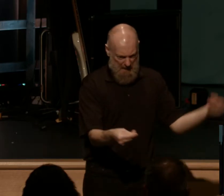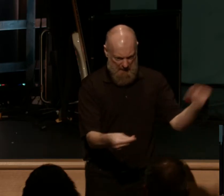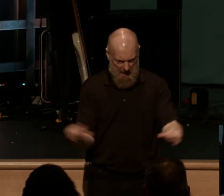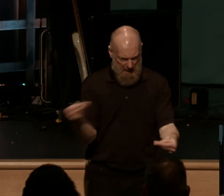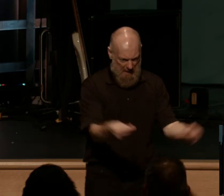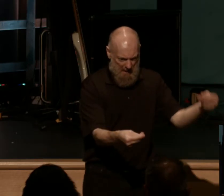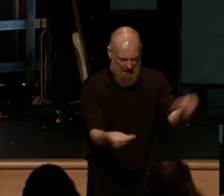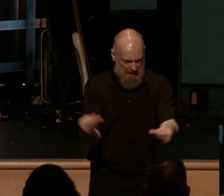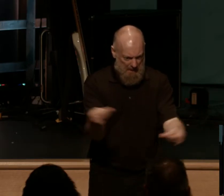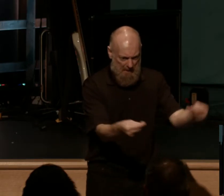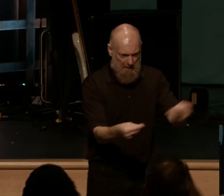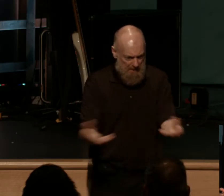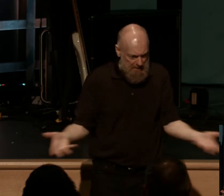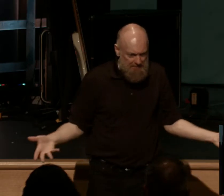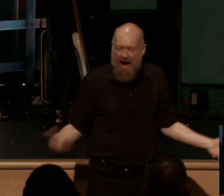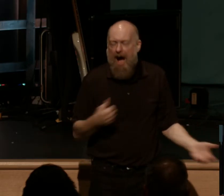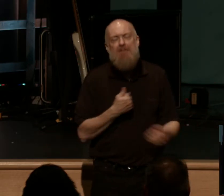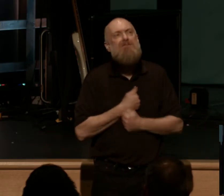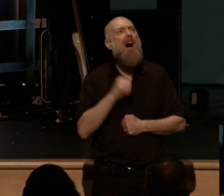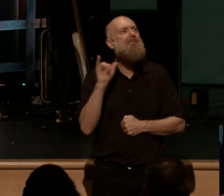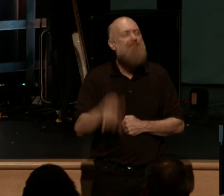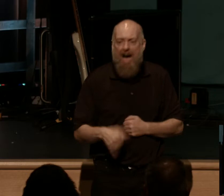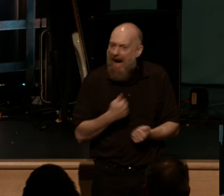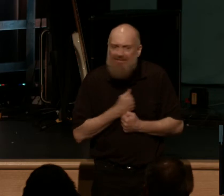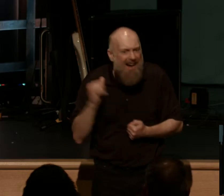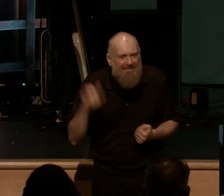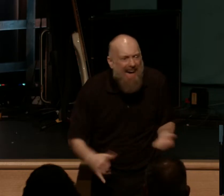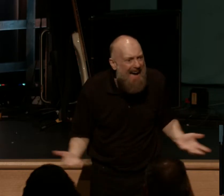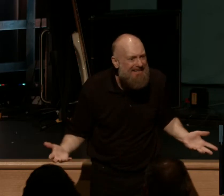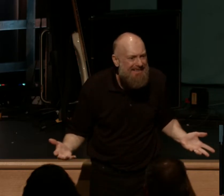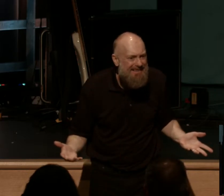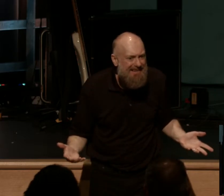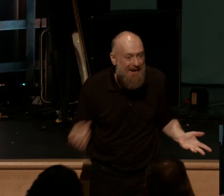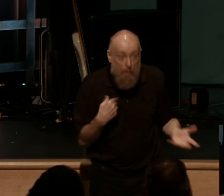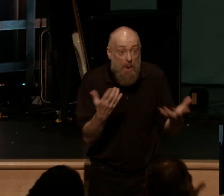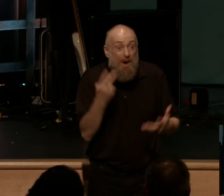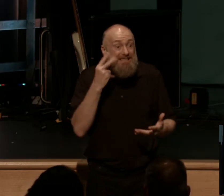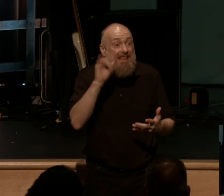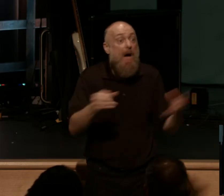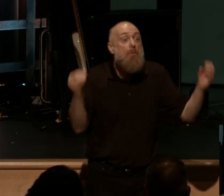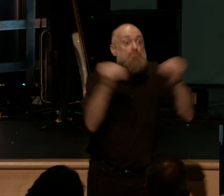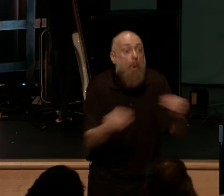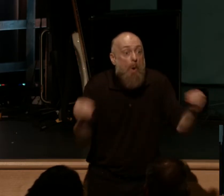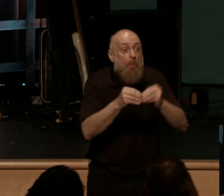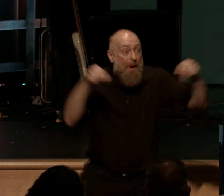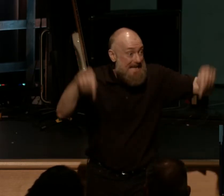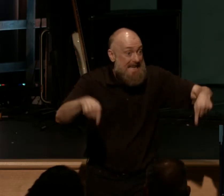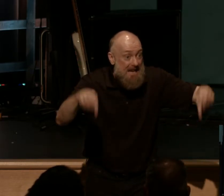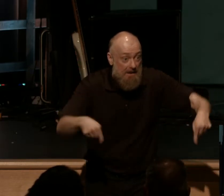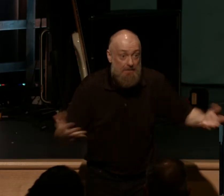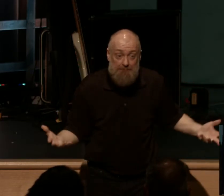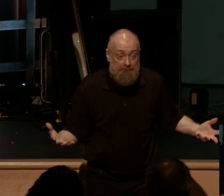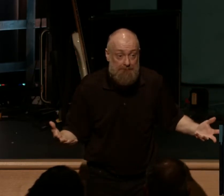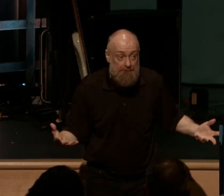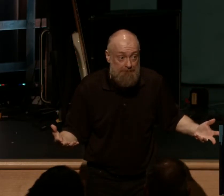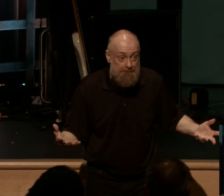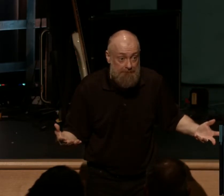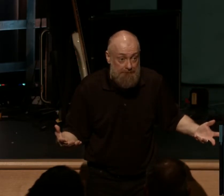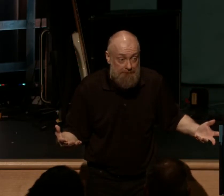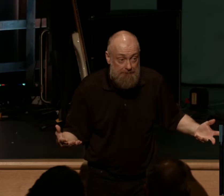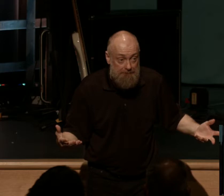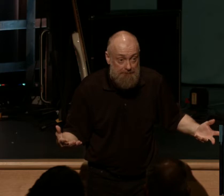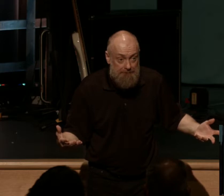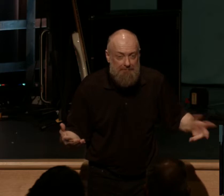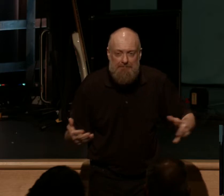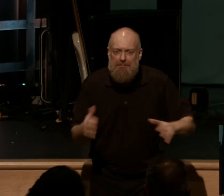everything being held so loosely. I love it. I love it. We want to see that more and more. Without question, one of